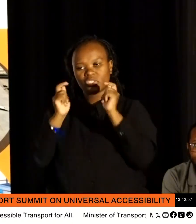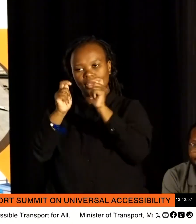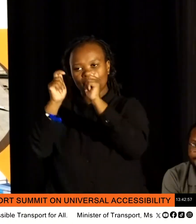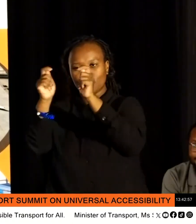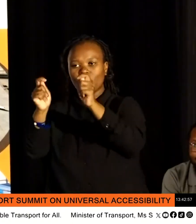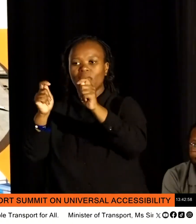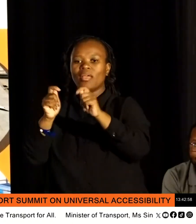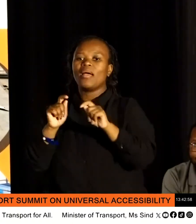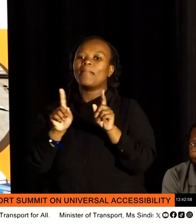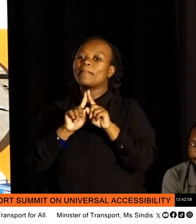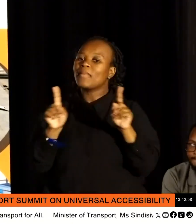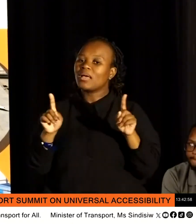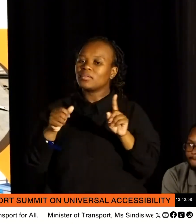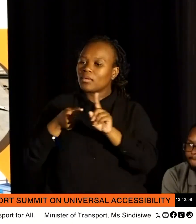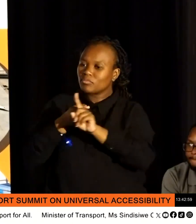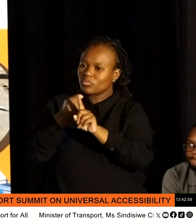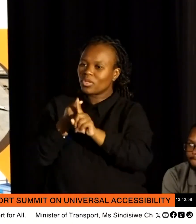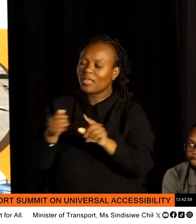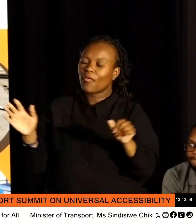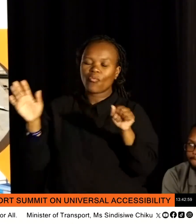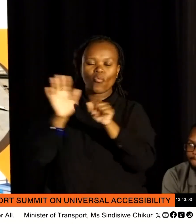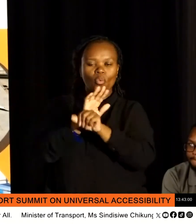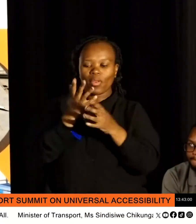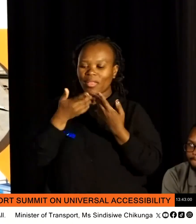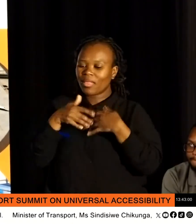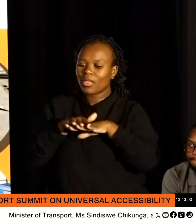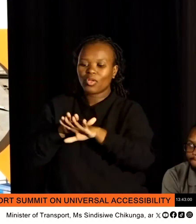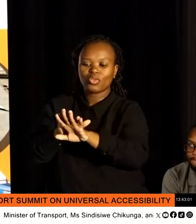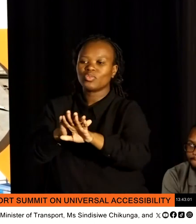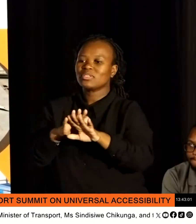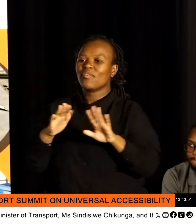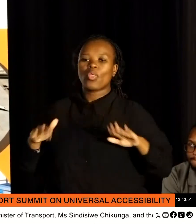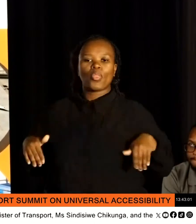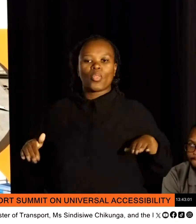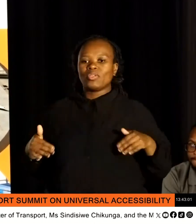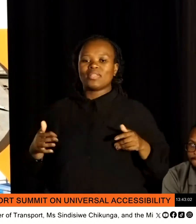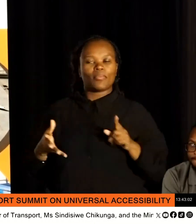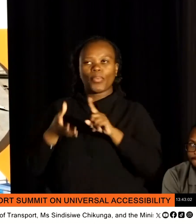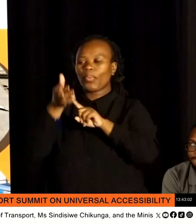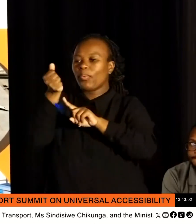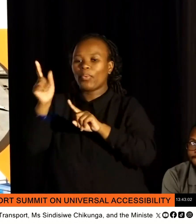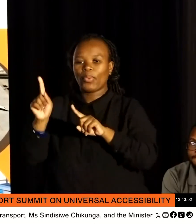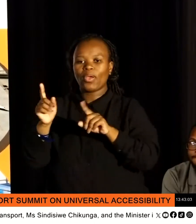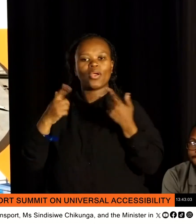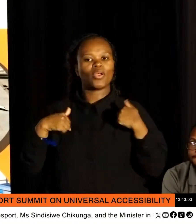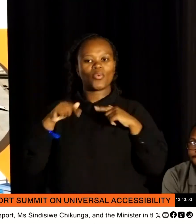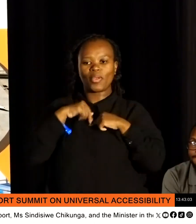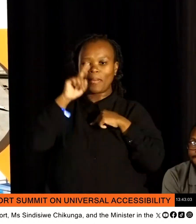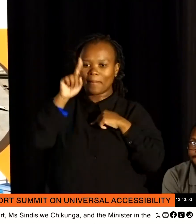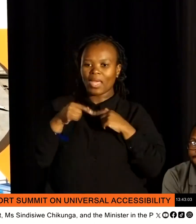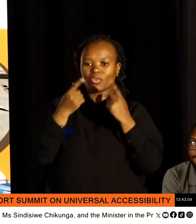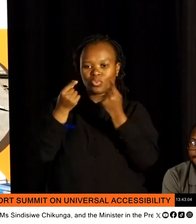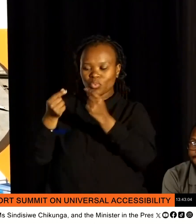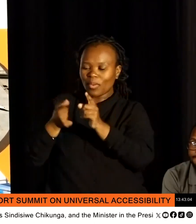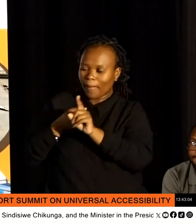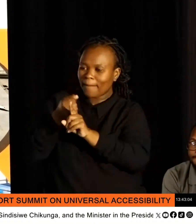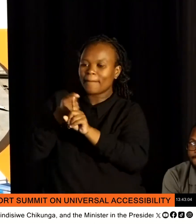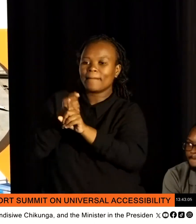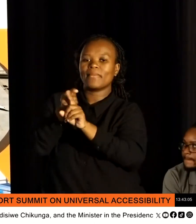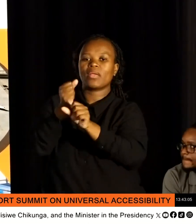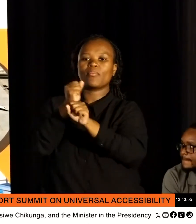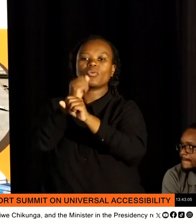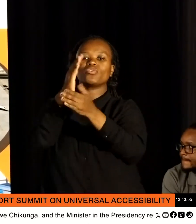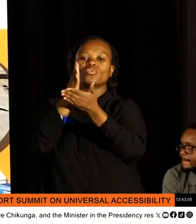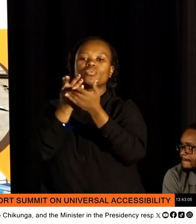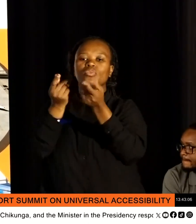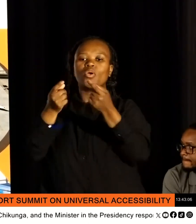However, our journey towards full inclusivity is far from over. Gaps remain, and we need to address these and ensure that we